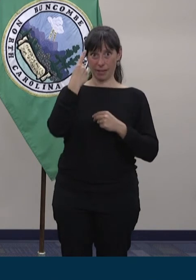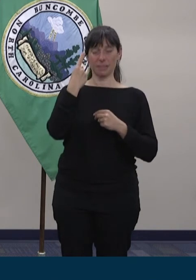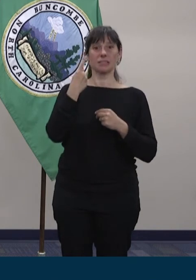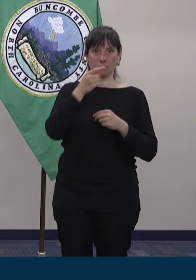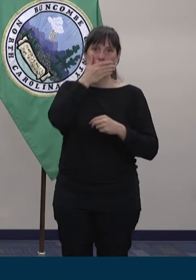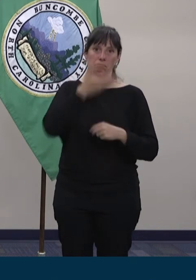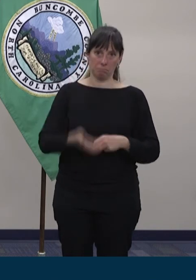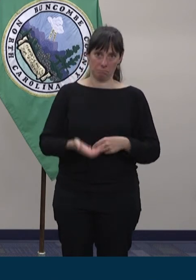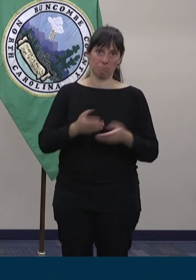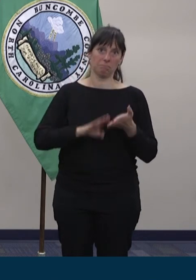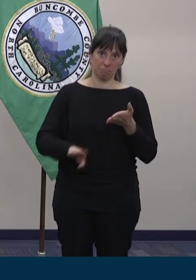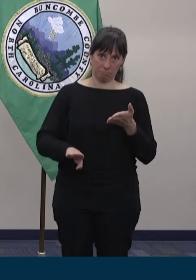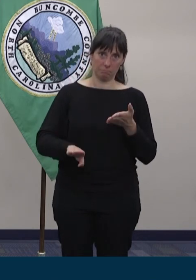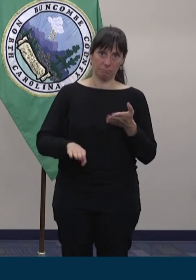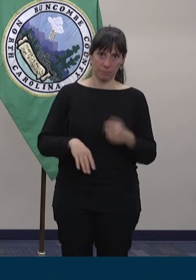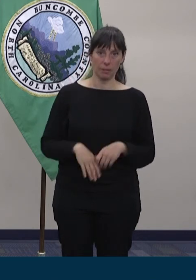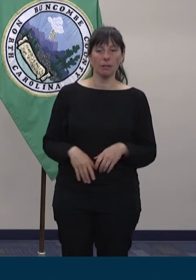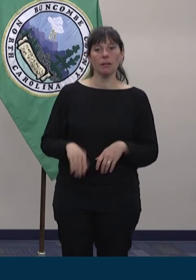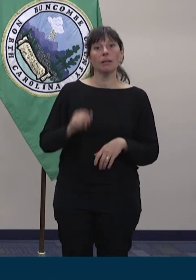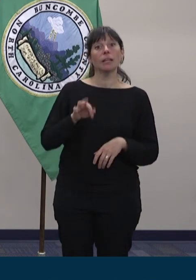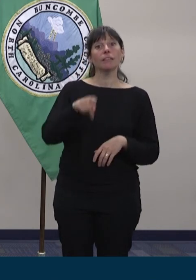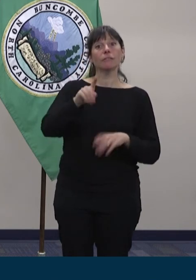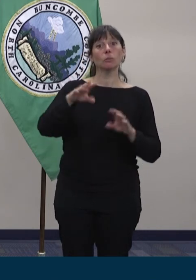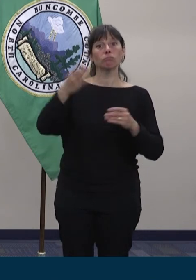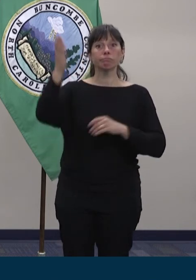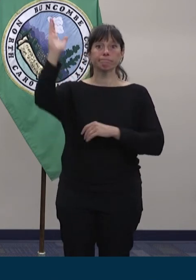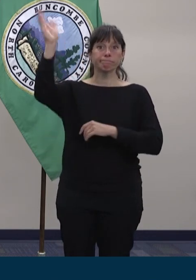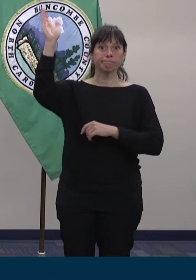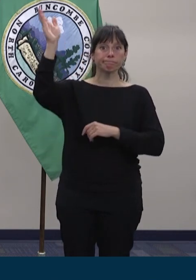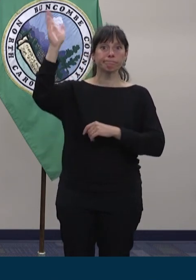People giving a speech for broadcast or to an audience.